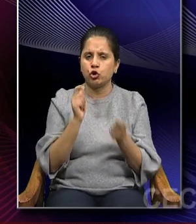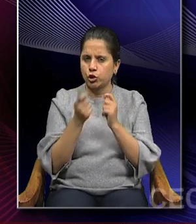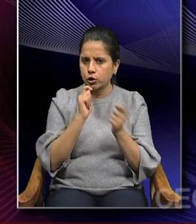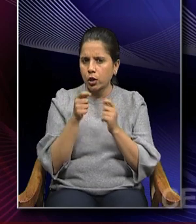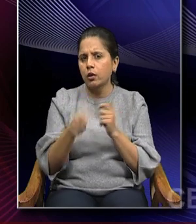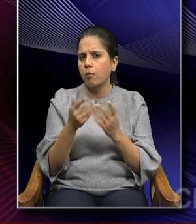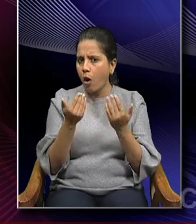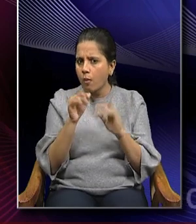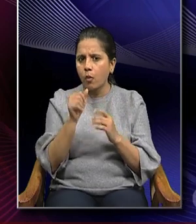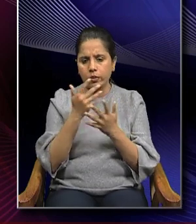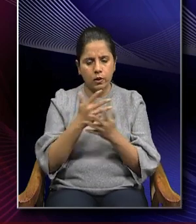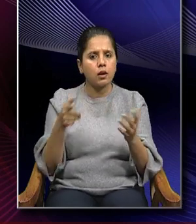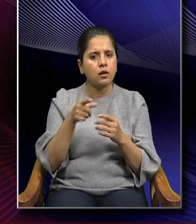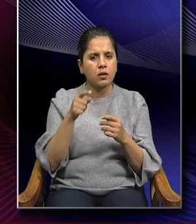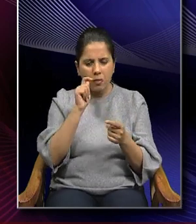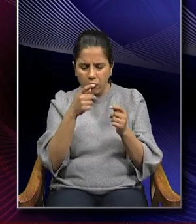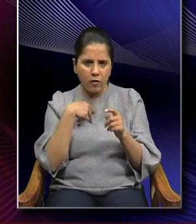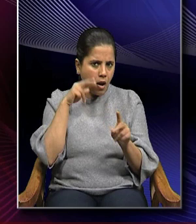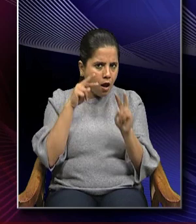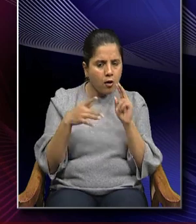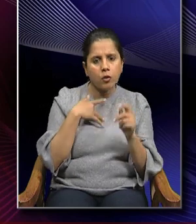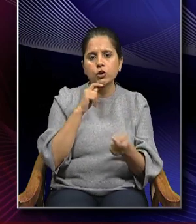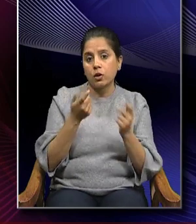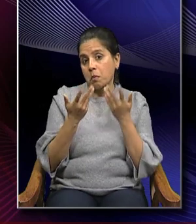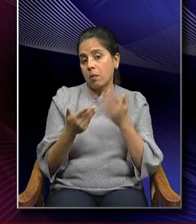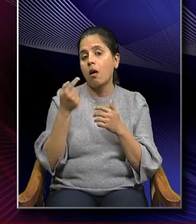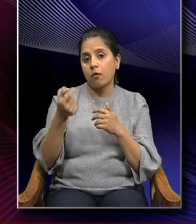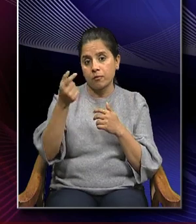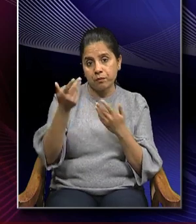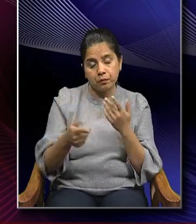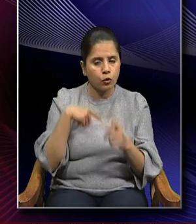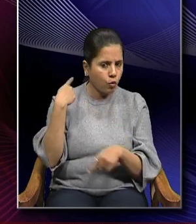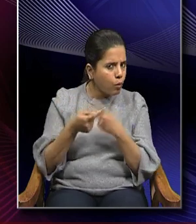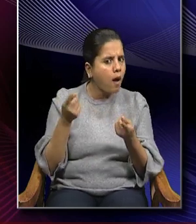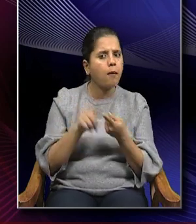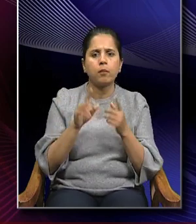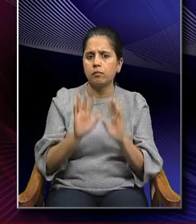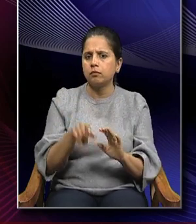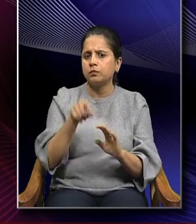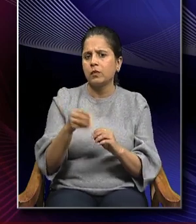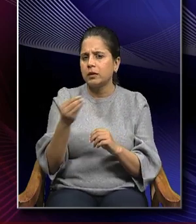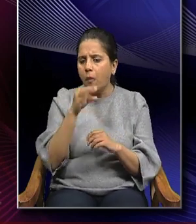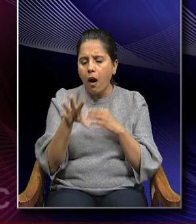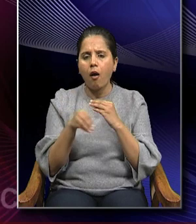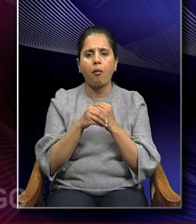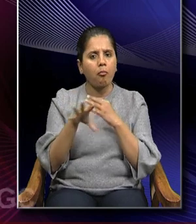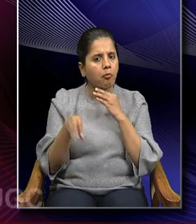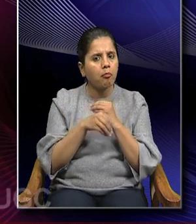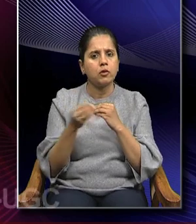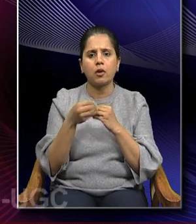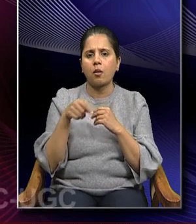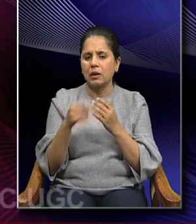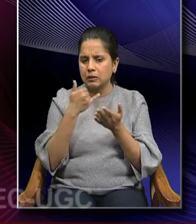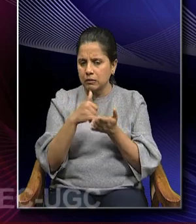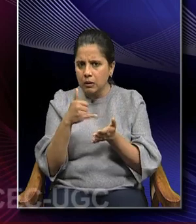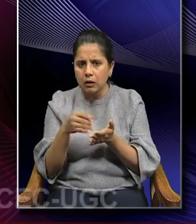into your product. At times we are or you can say always it happens that there are some additions, some deletions,